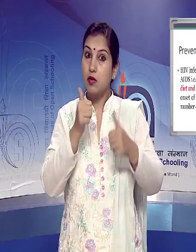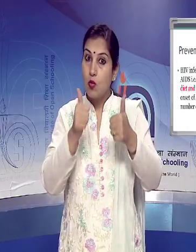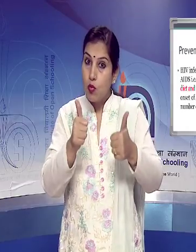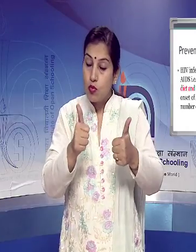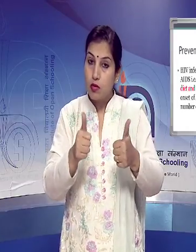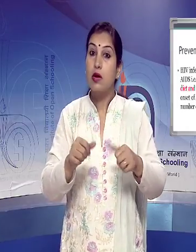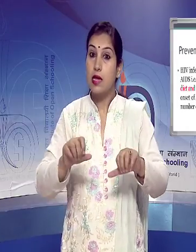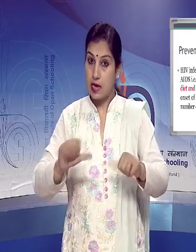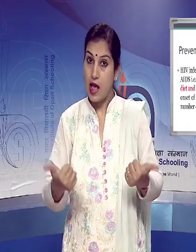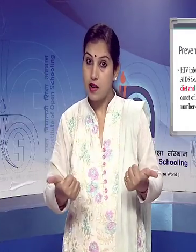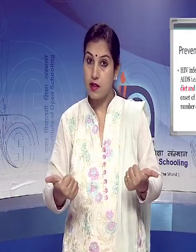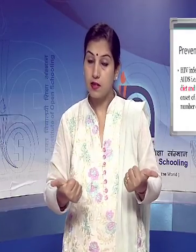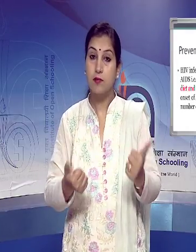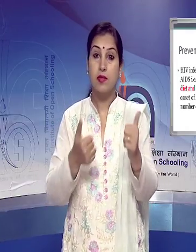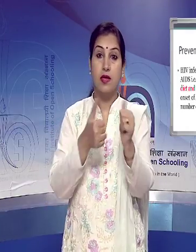can deter the onset of AIDS